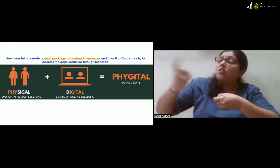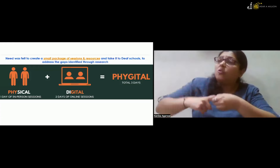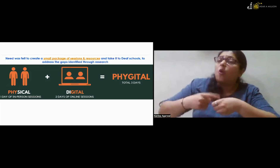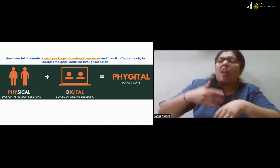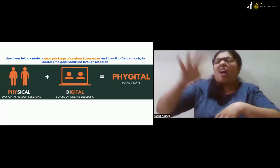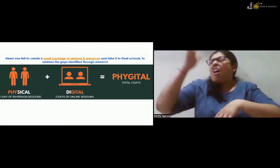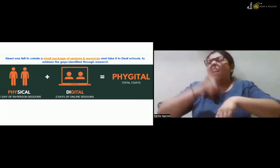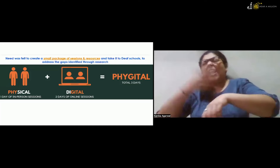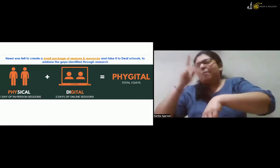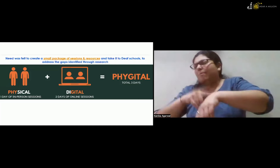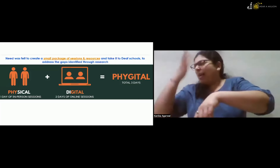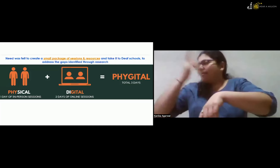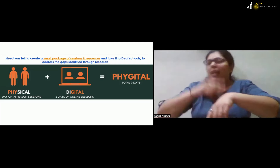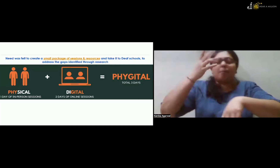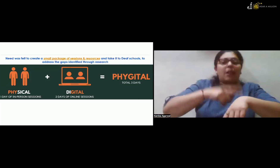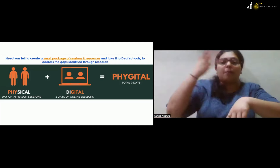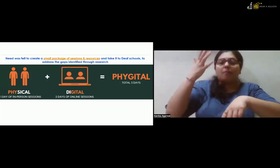online.